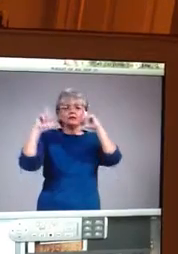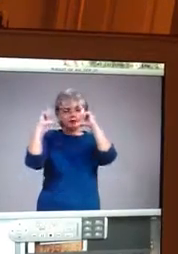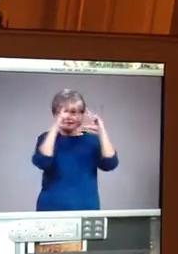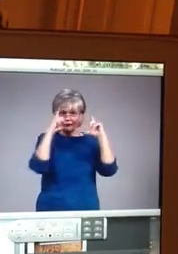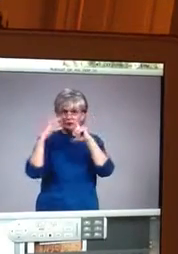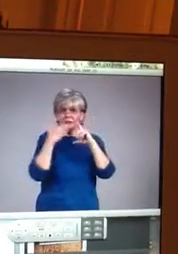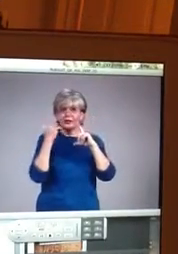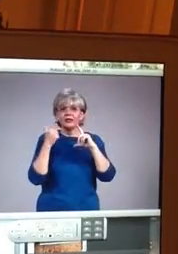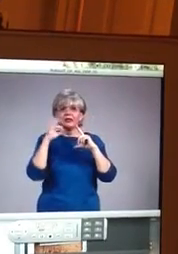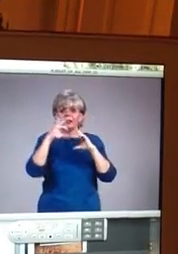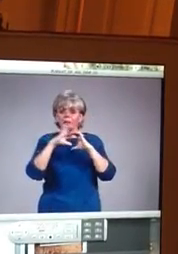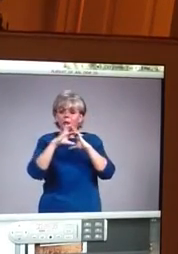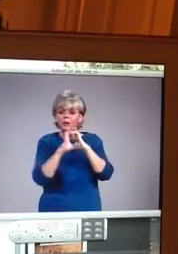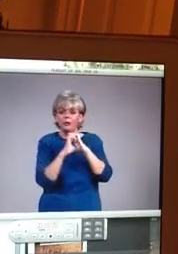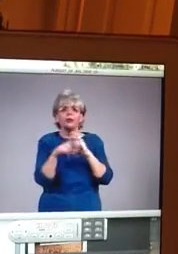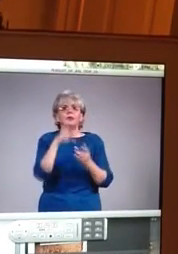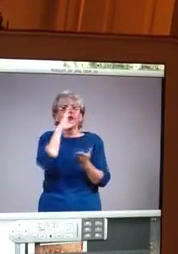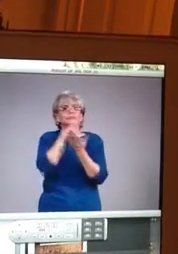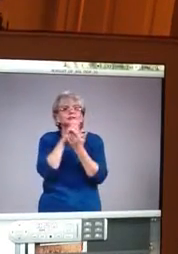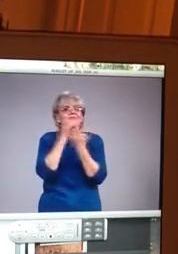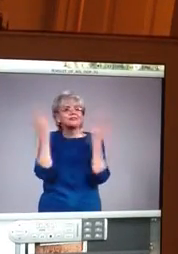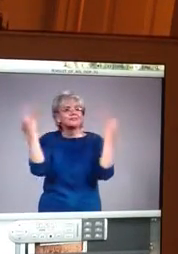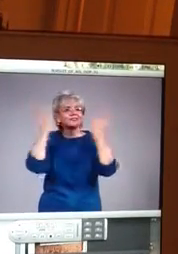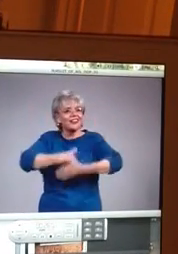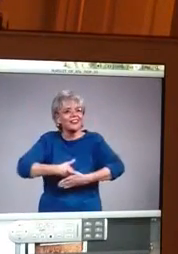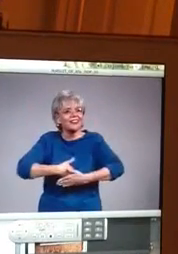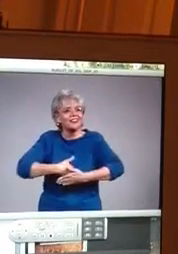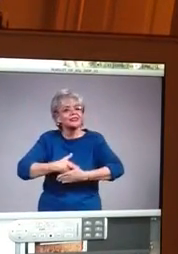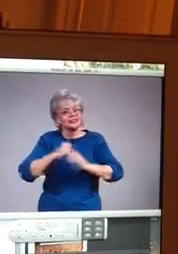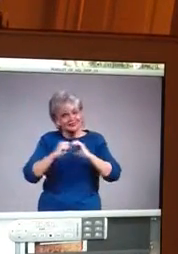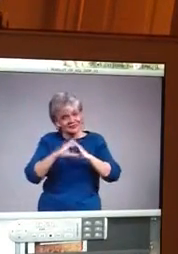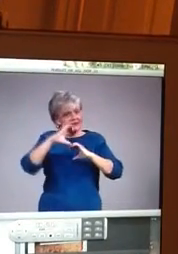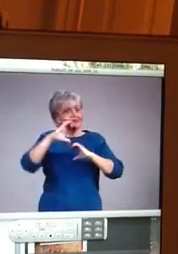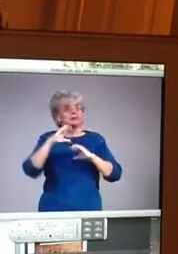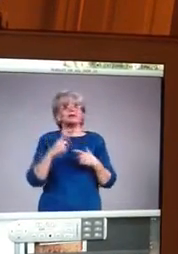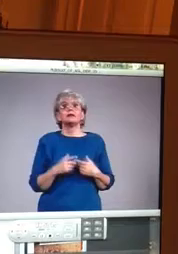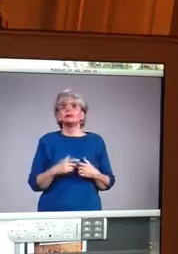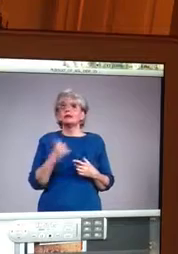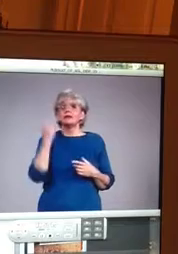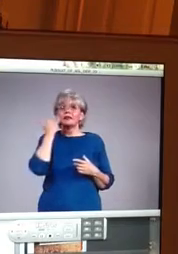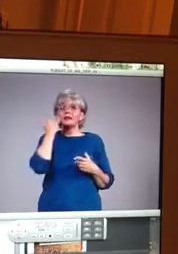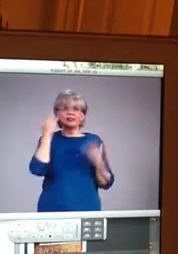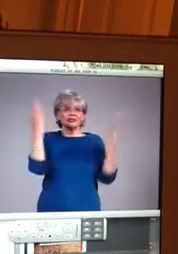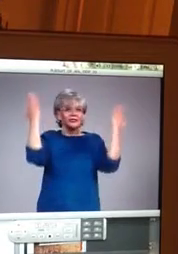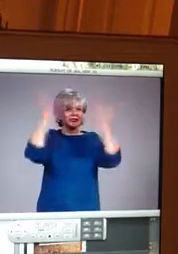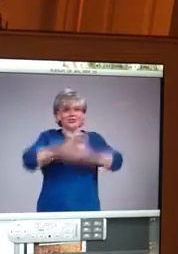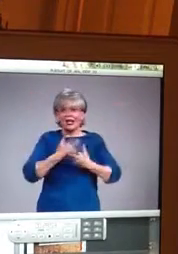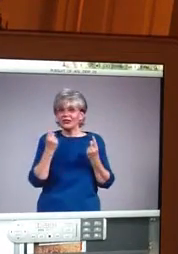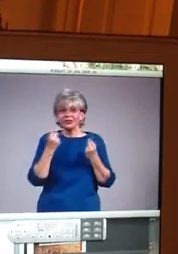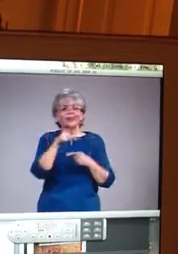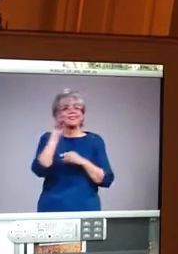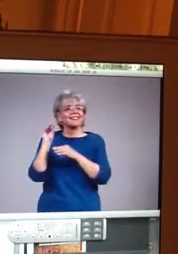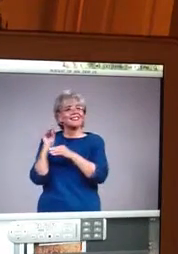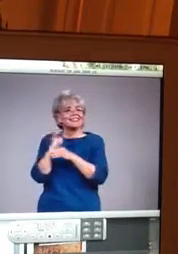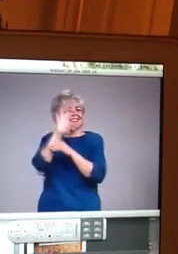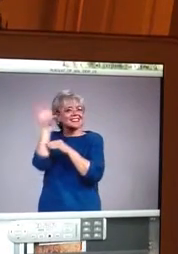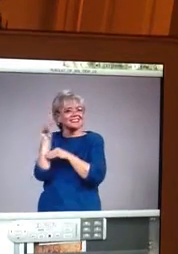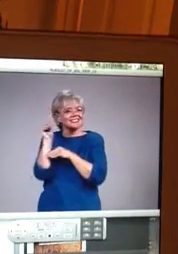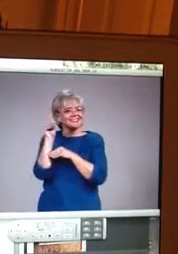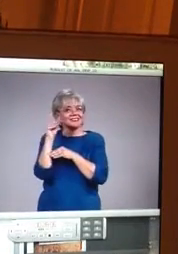lens, it opens up and it lets light in, and then it gets smaller for pictures that are, if you need darker